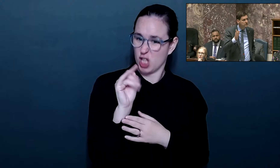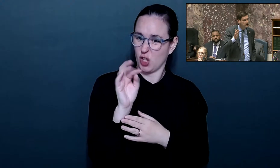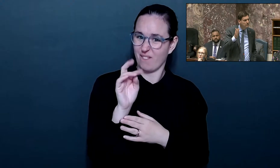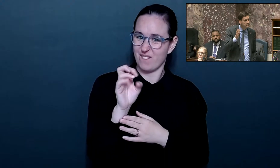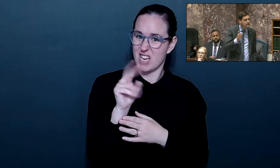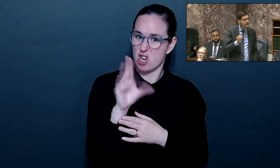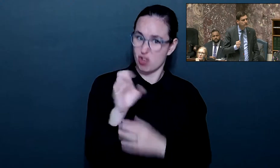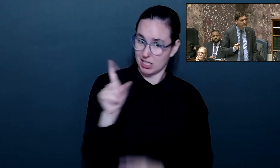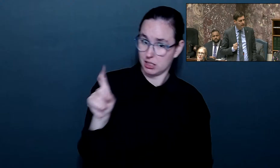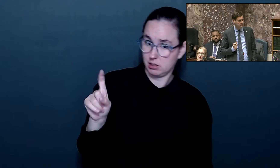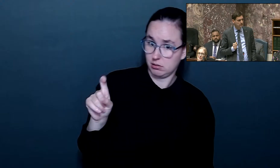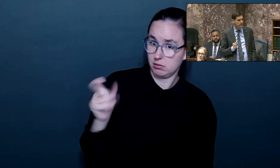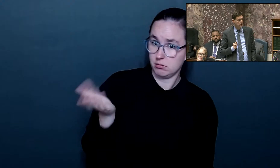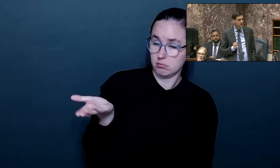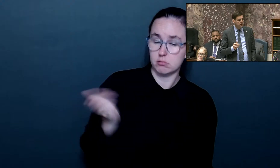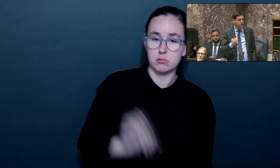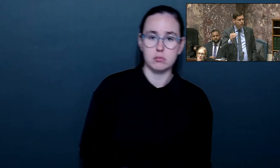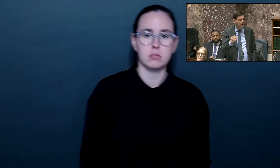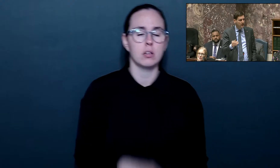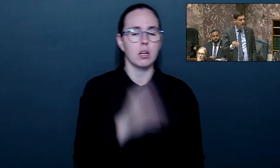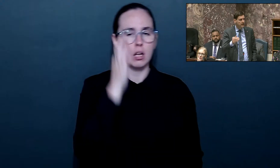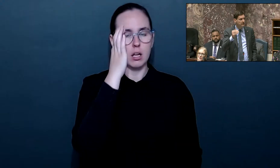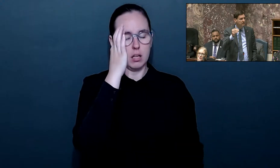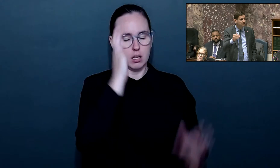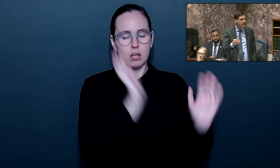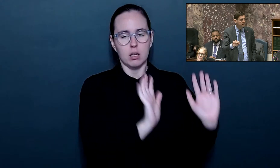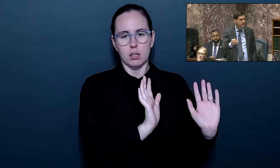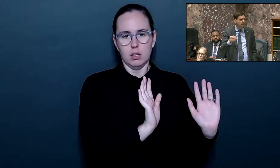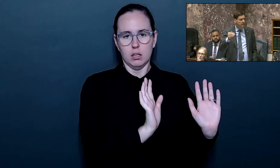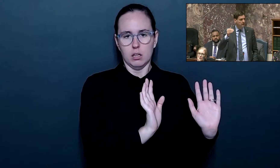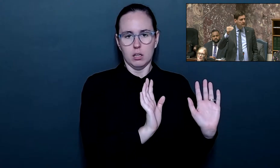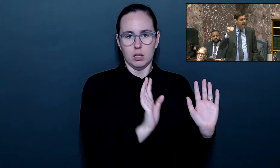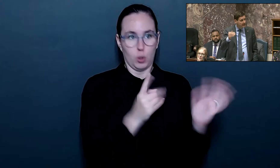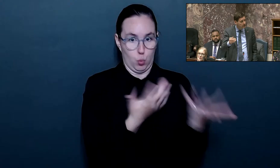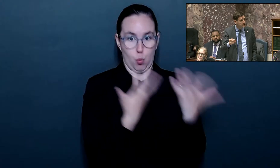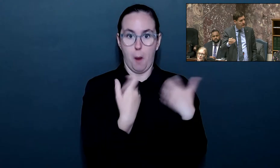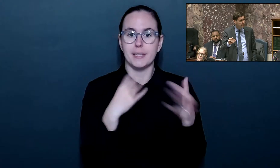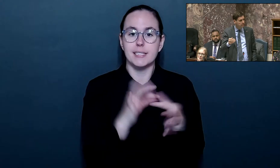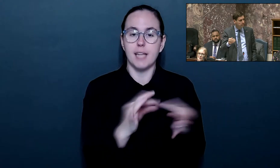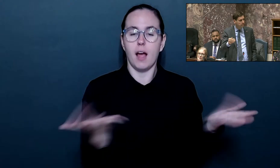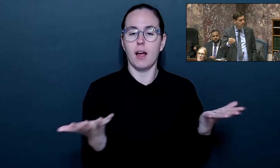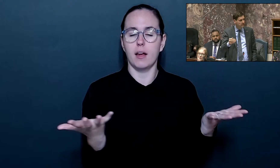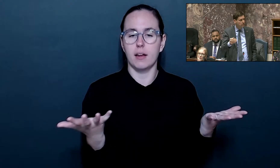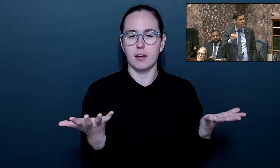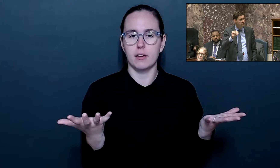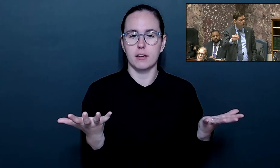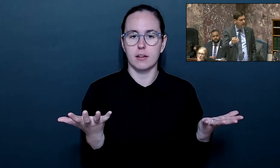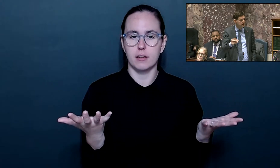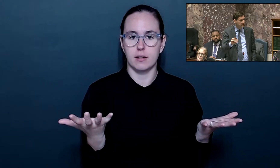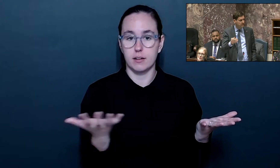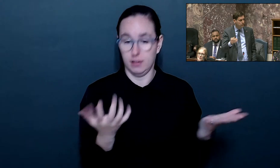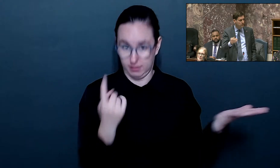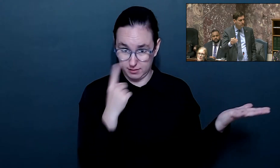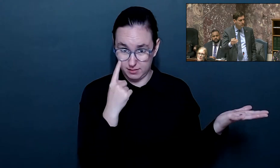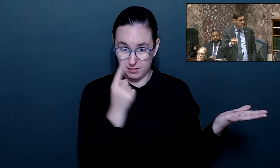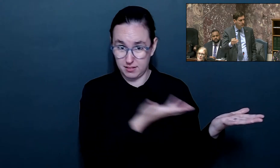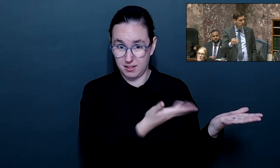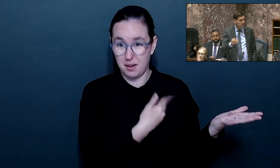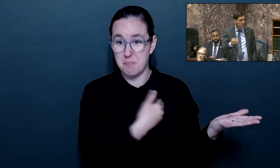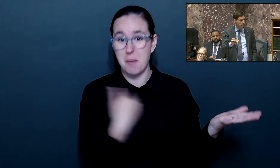member is completely willing to try and convict the care team that was following this